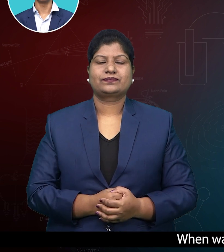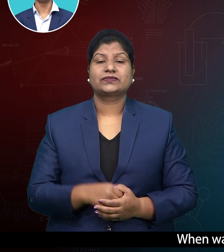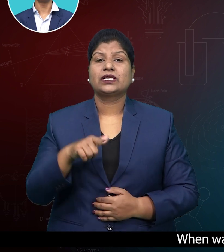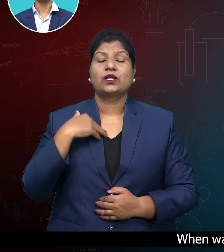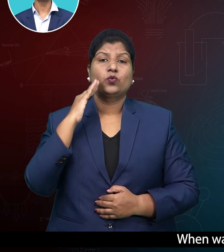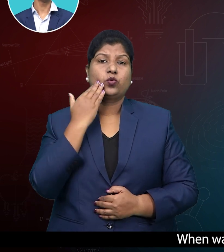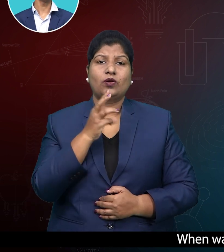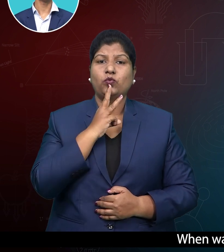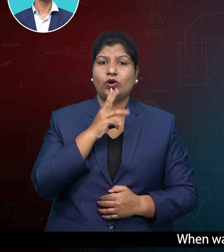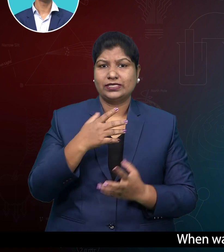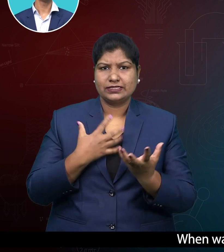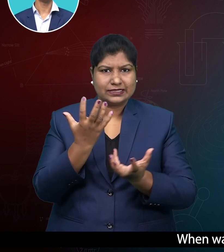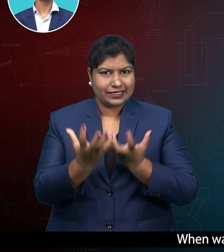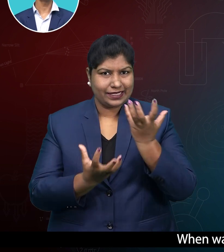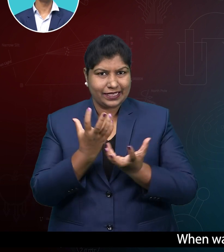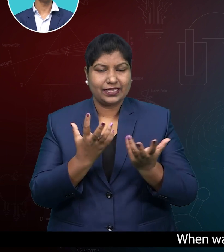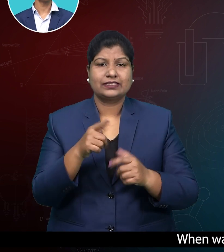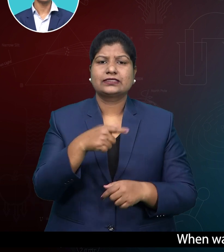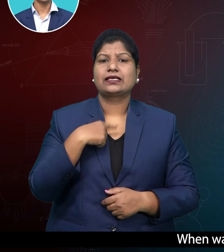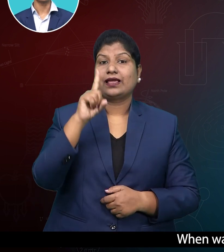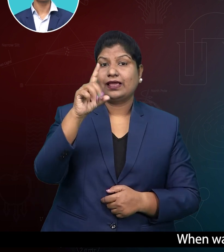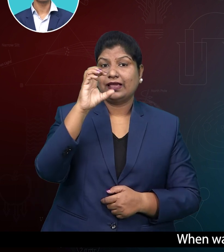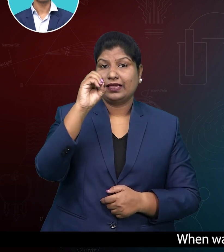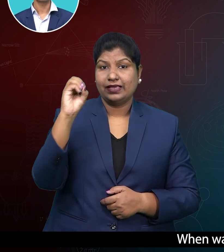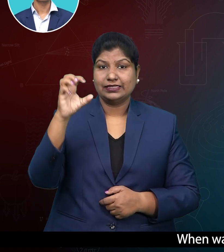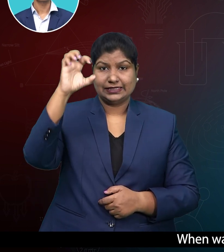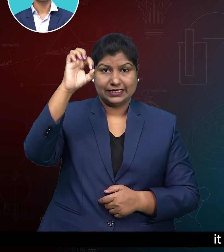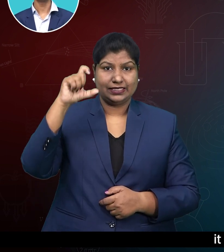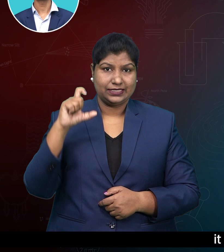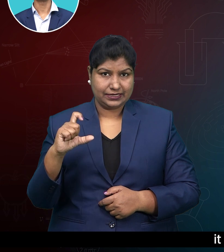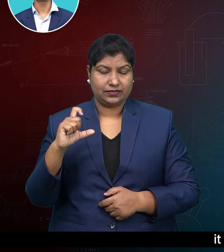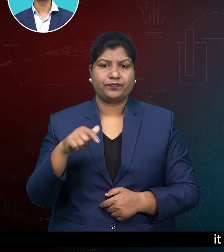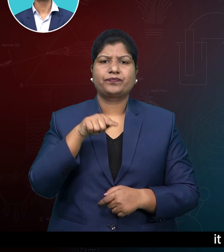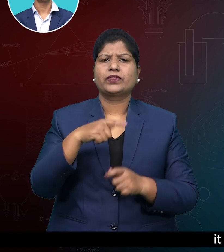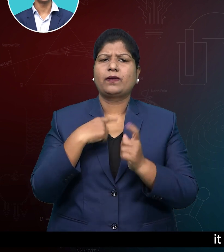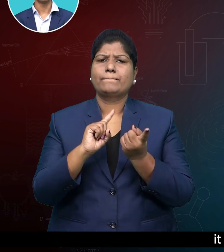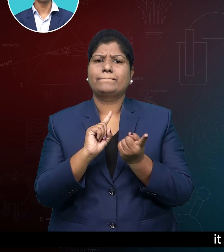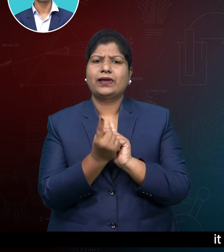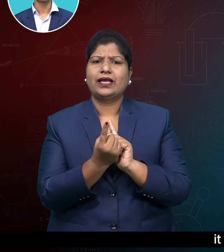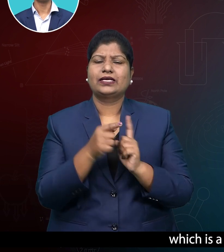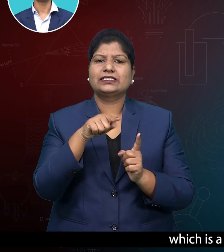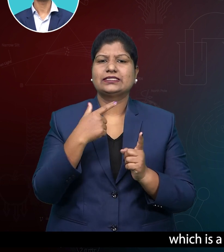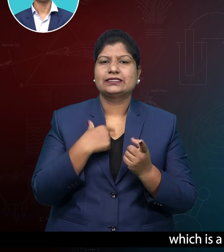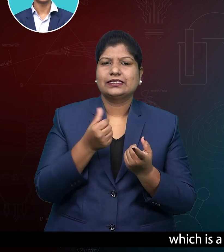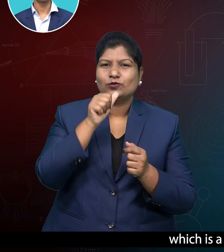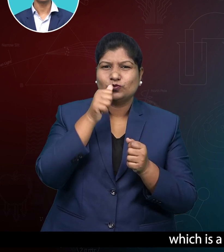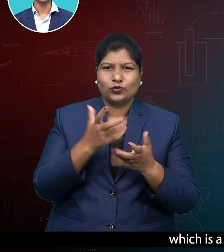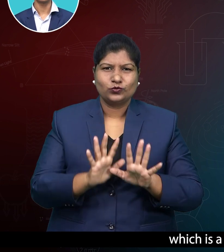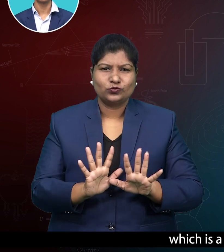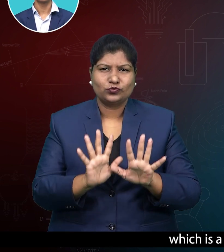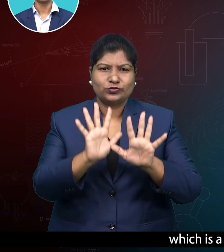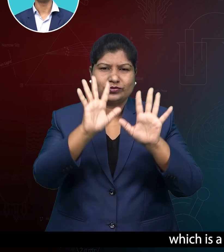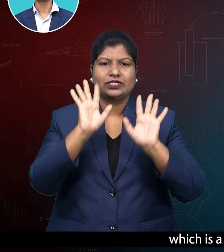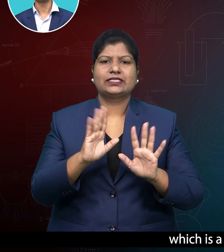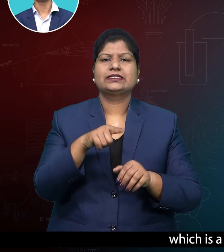When water is heated to 100 degrees Celsius, it becomes steam, which is a gaseous